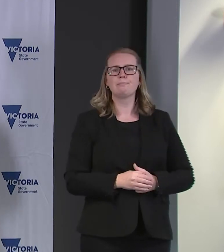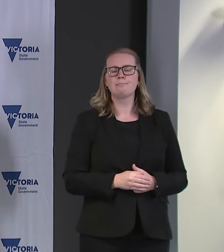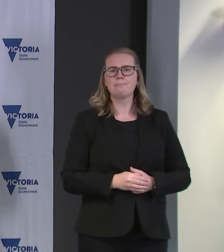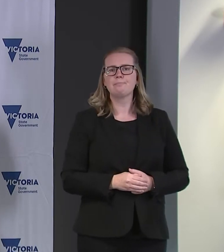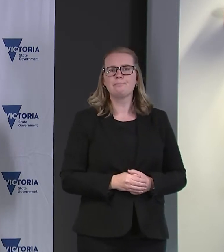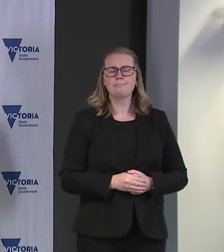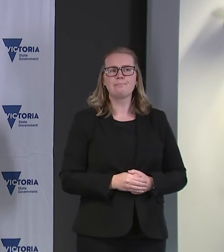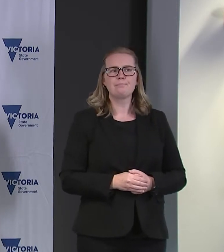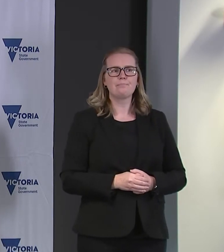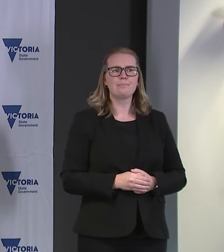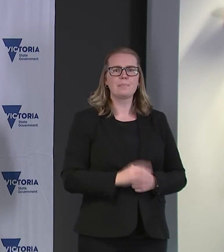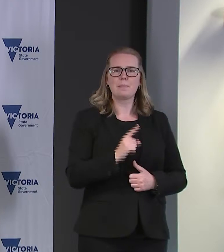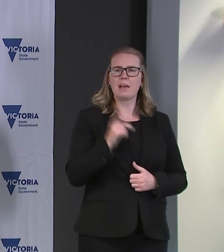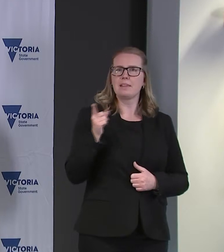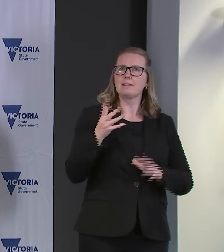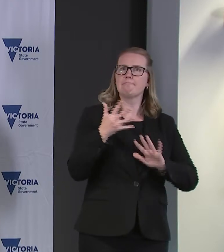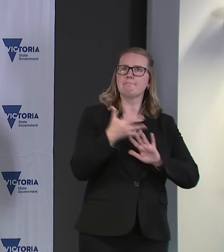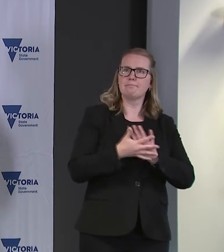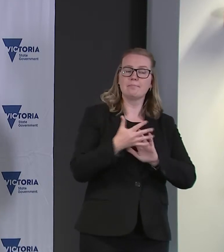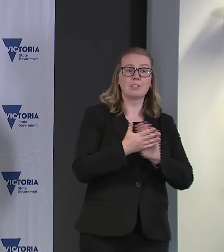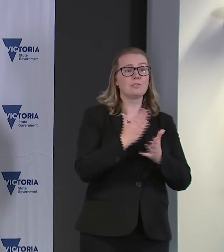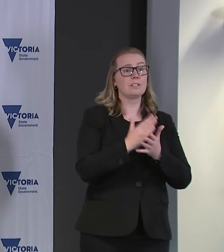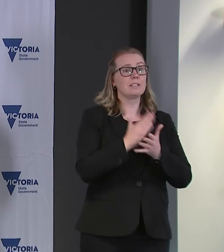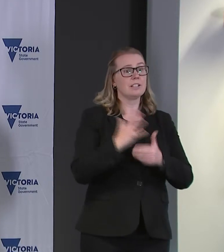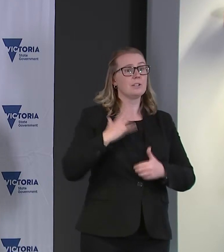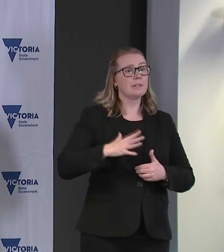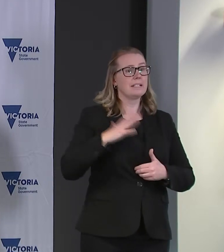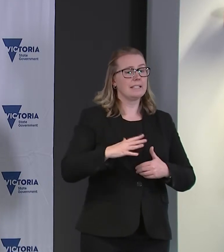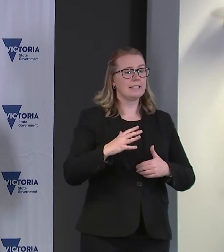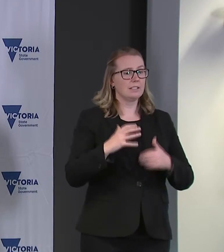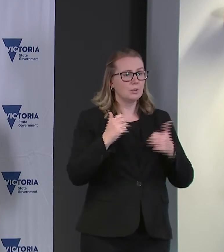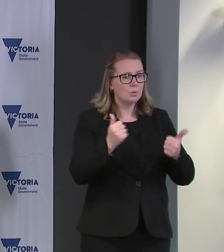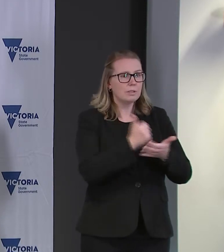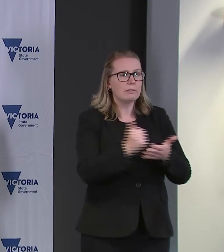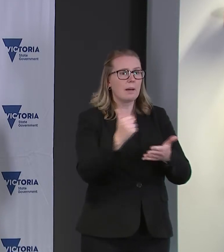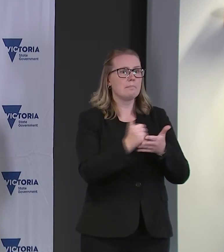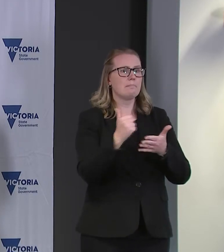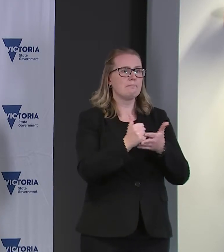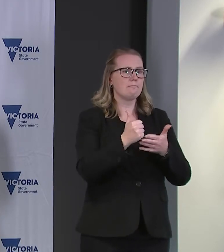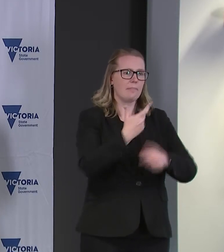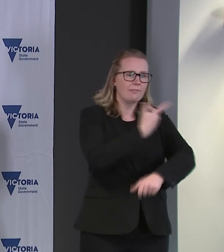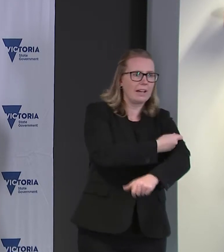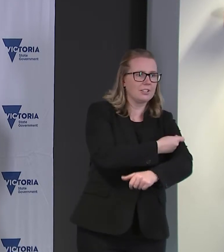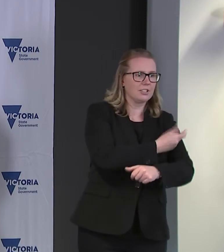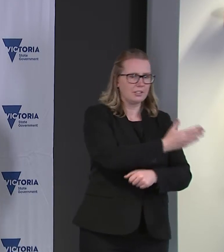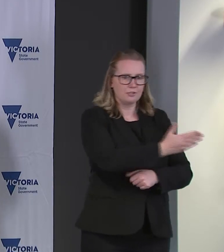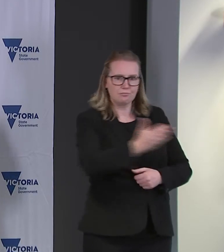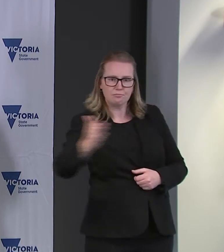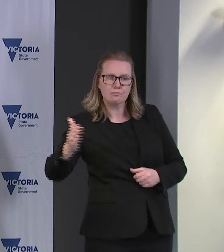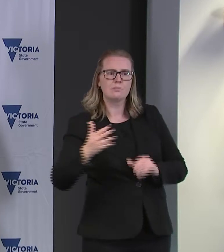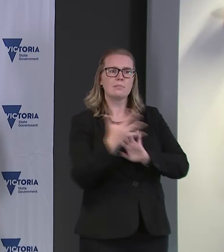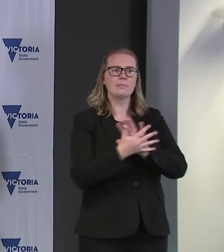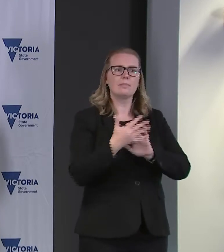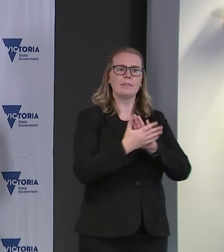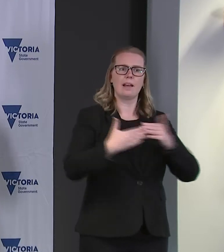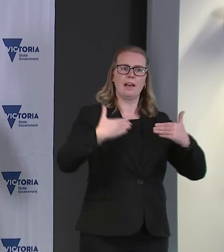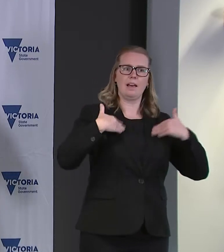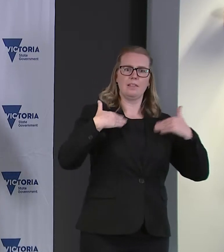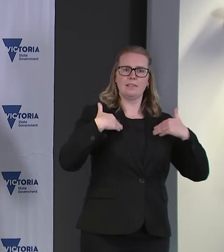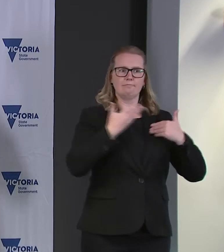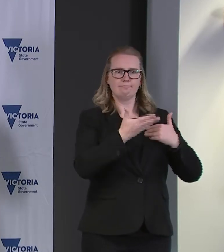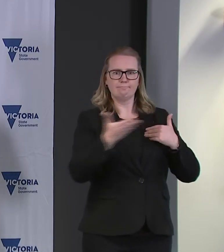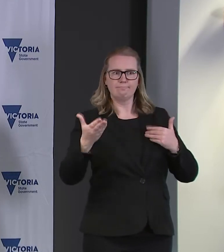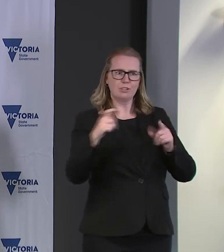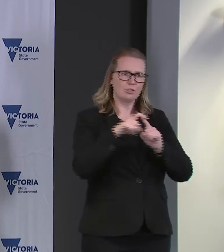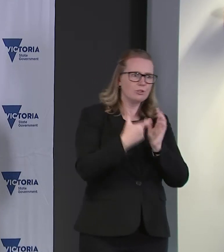think, a degree of vaccination levels that give public health experts confidence that those kind